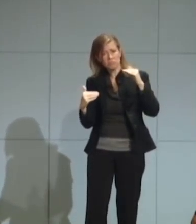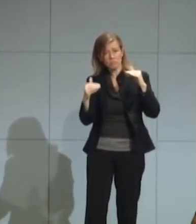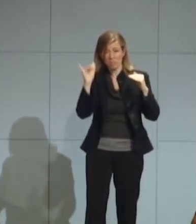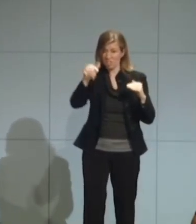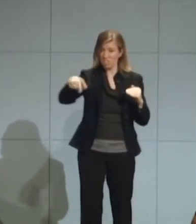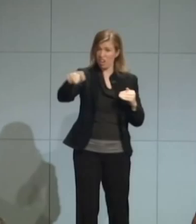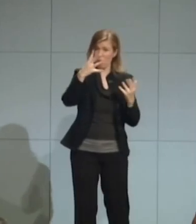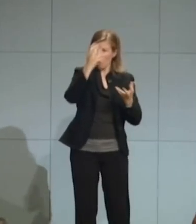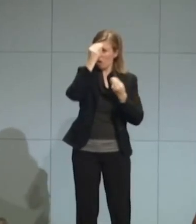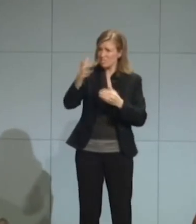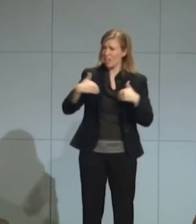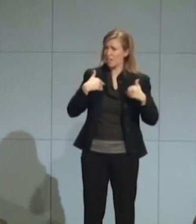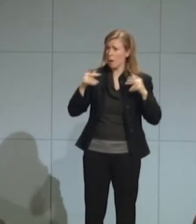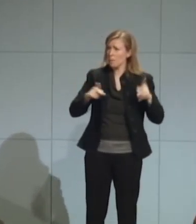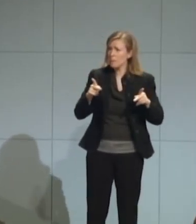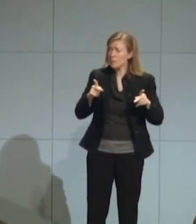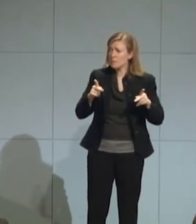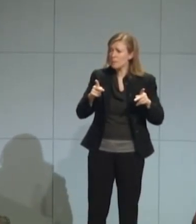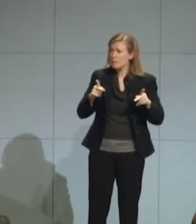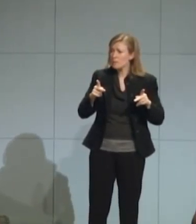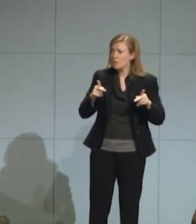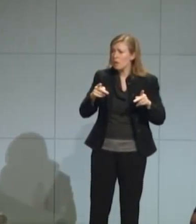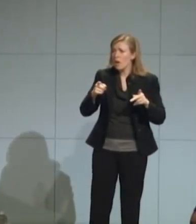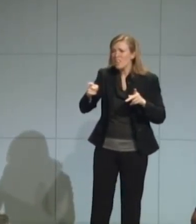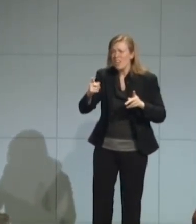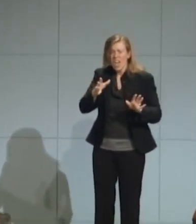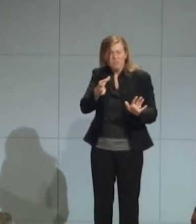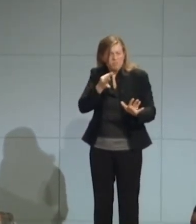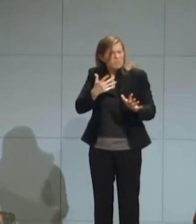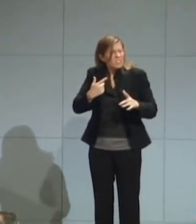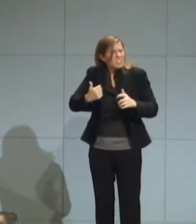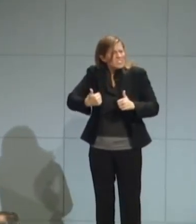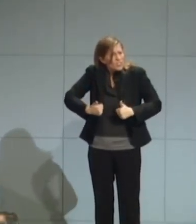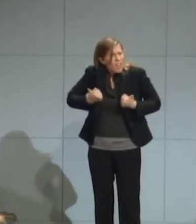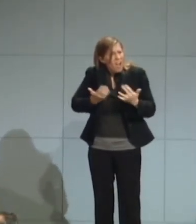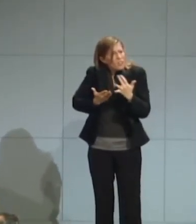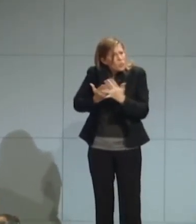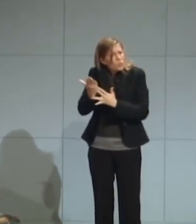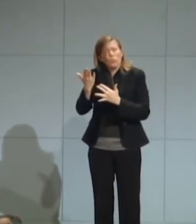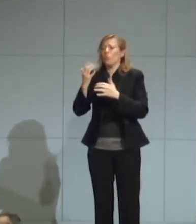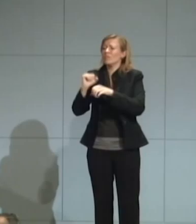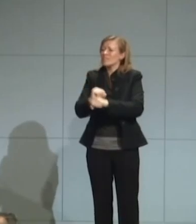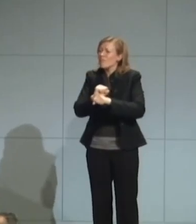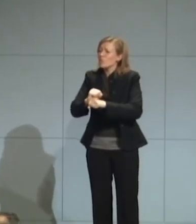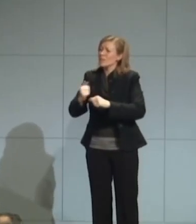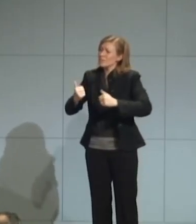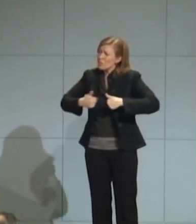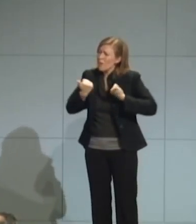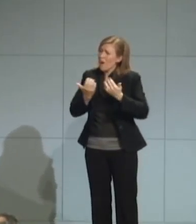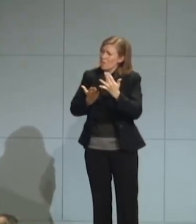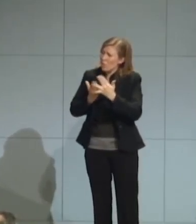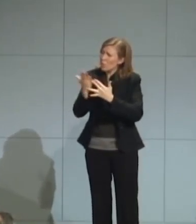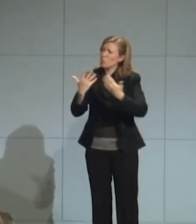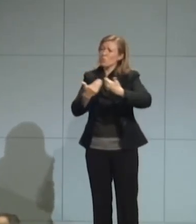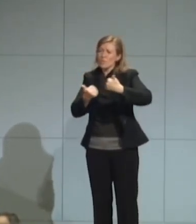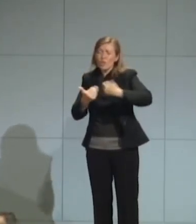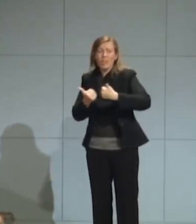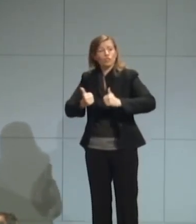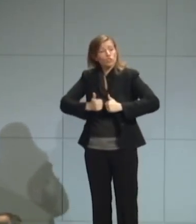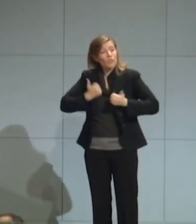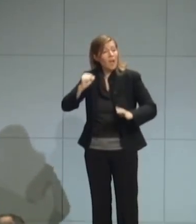no way to do anything about that, other than apparently to lower the standards that we expect